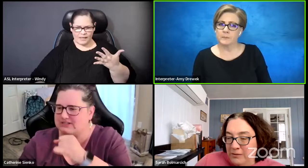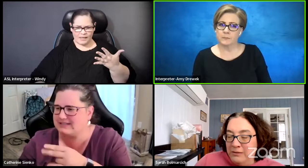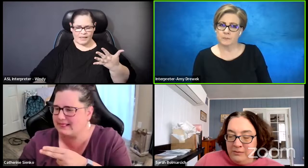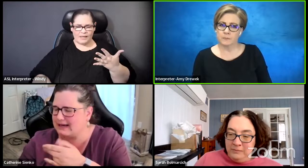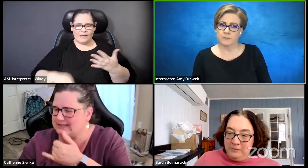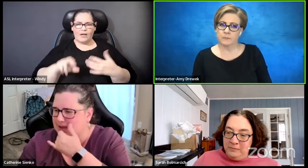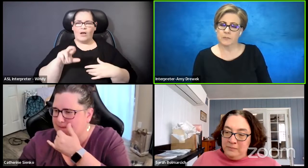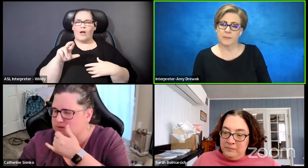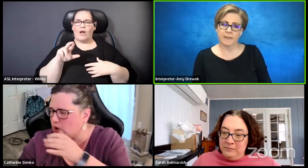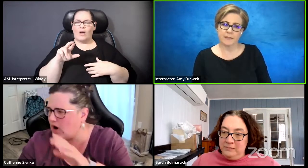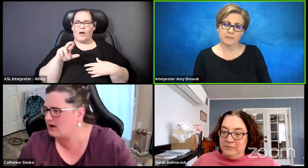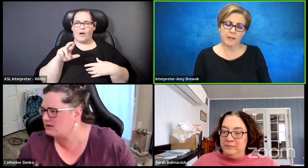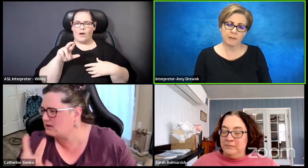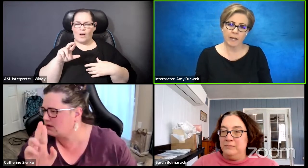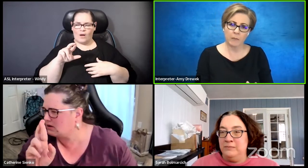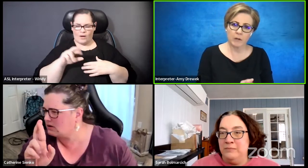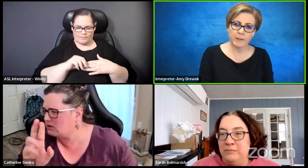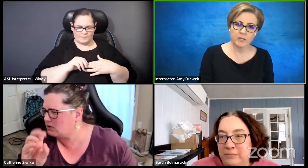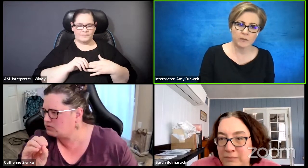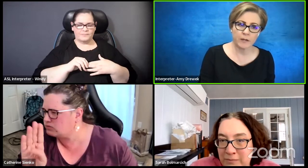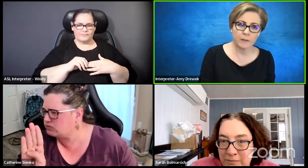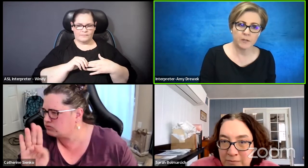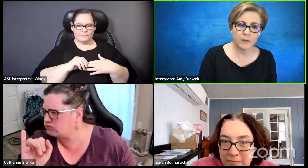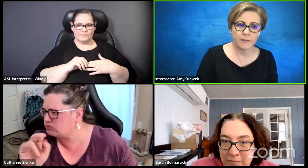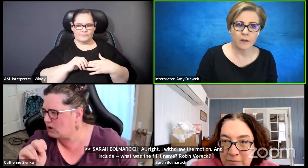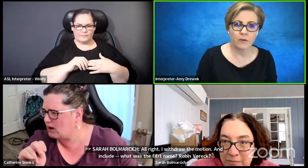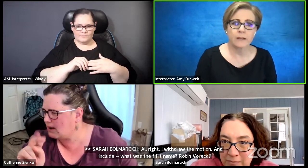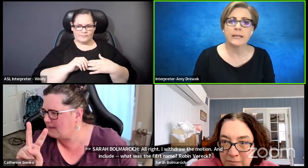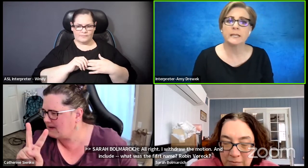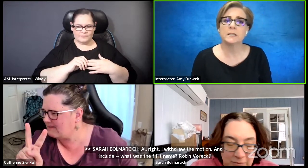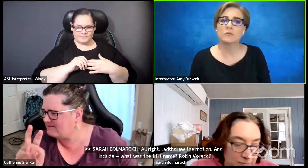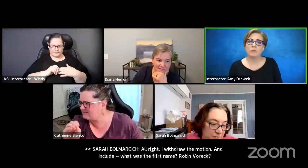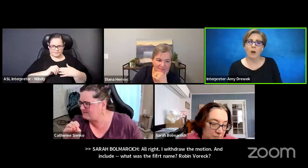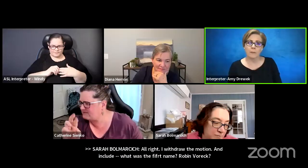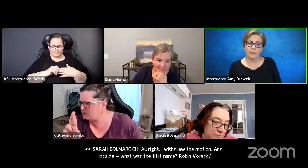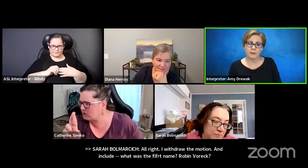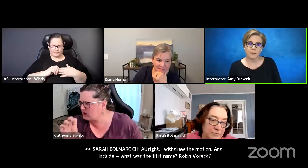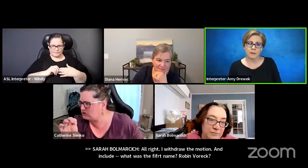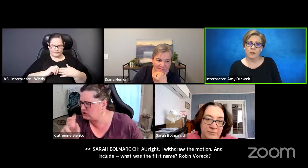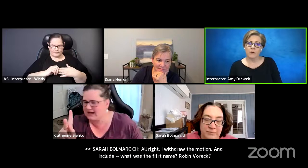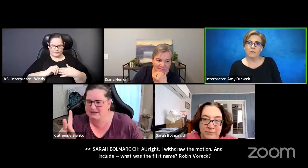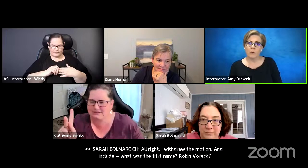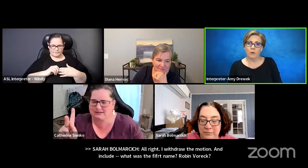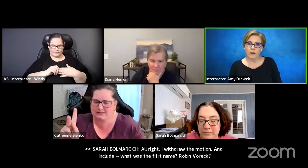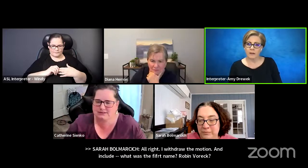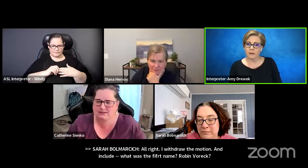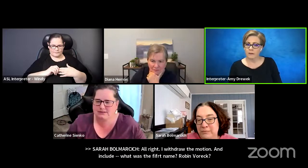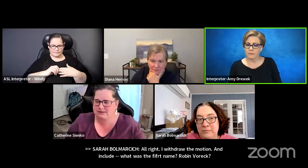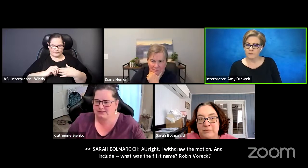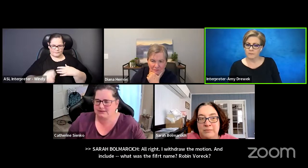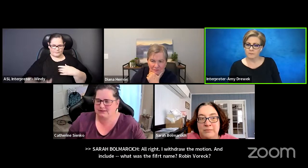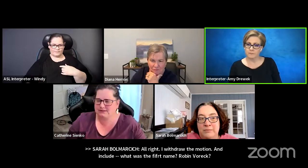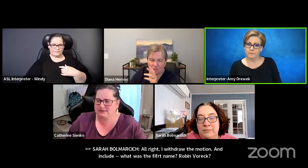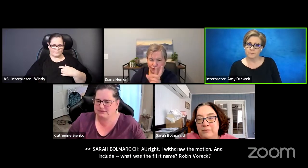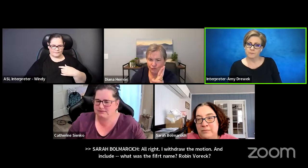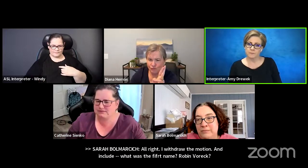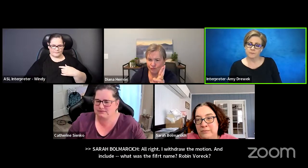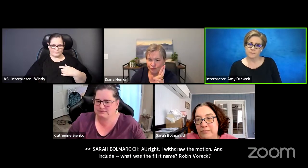Robin. Let me get the spelling. I want to make sure that I'm doing that correctly. It is Robin